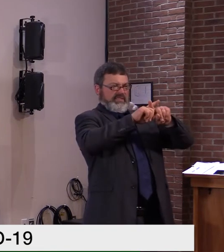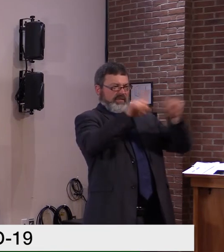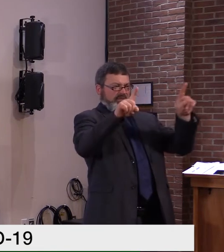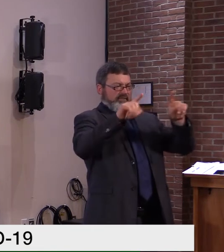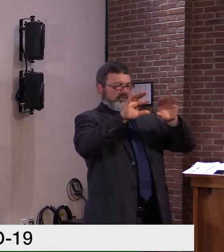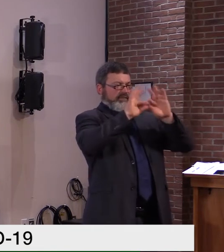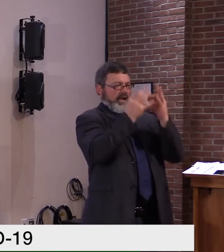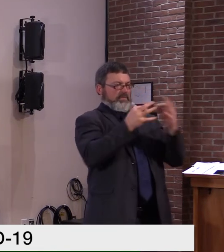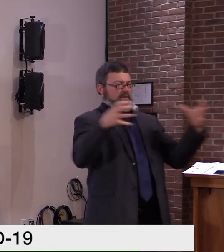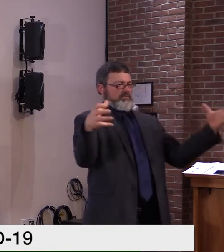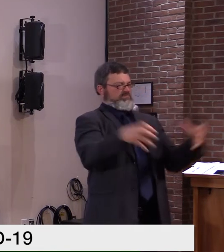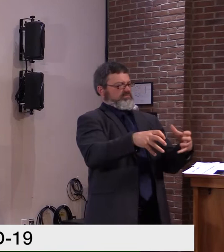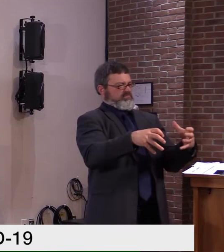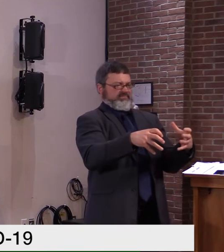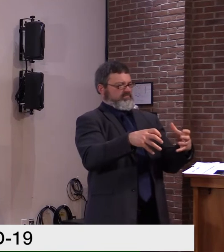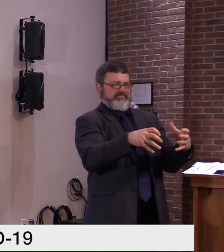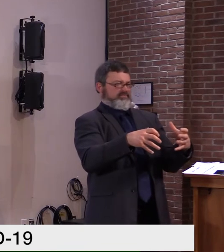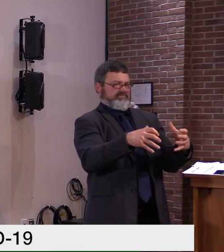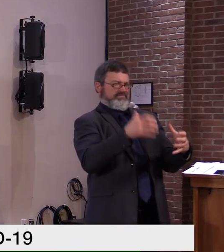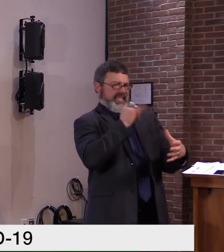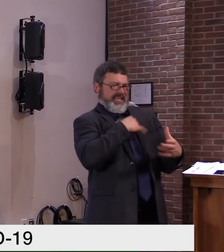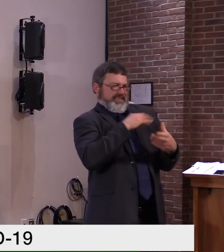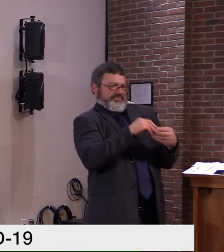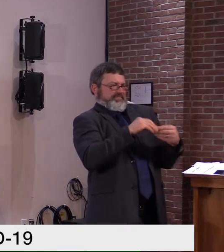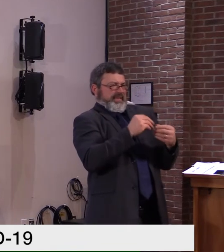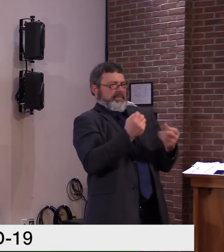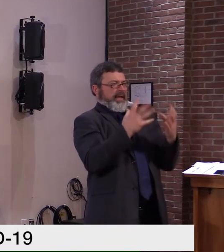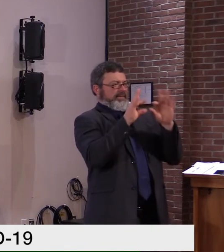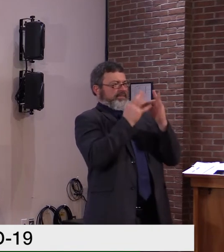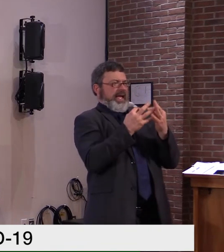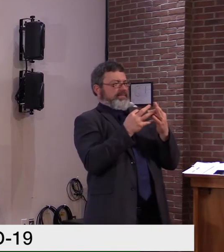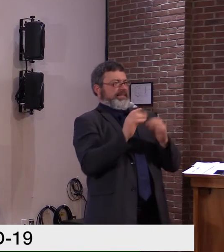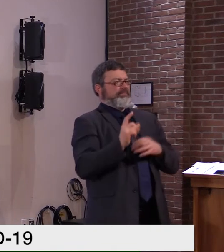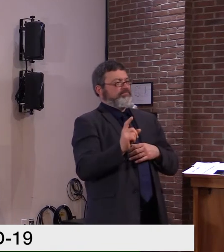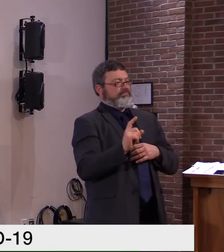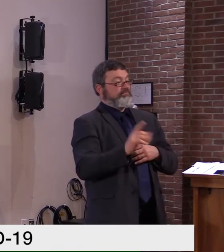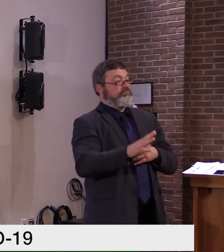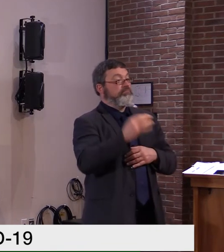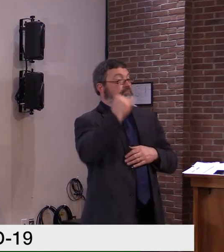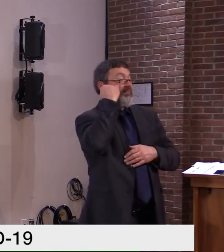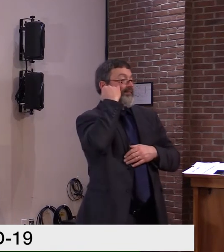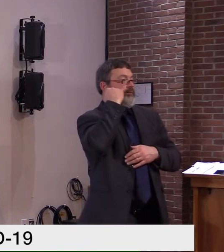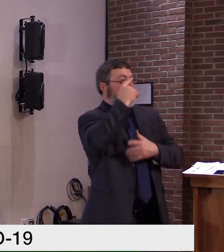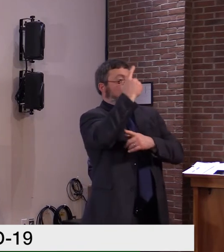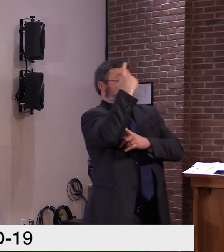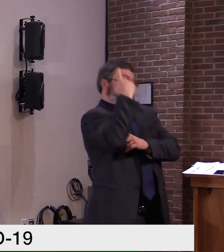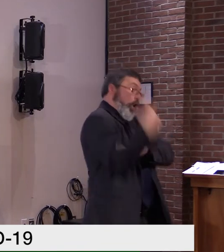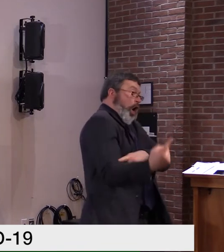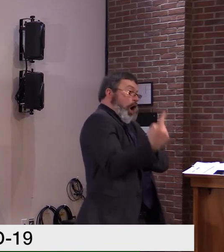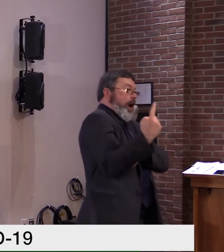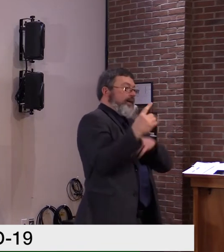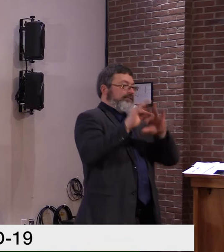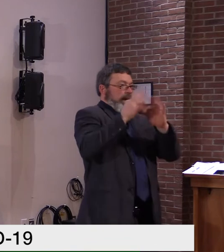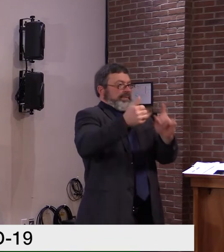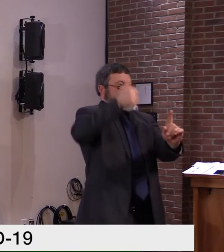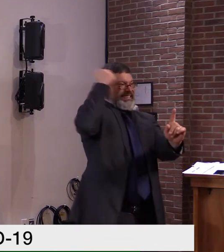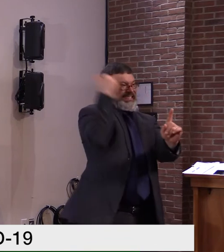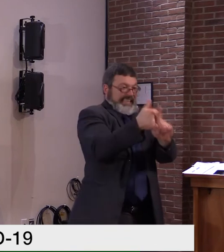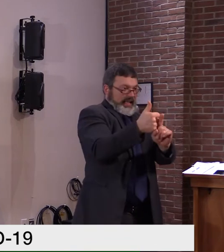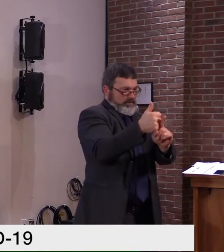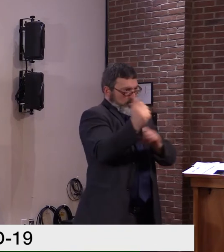sure if there was a family who was singing outside the home